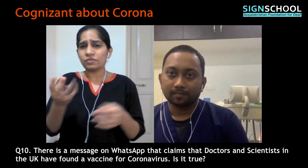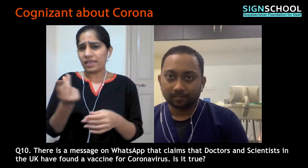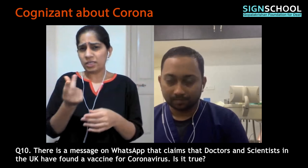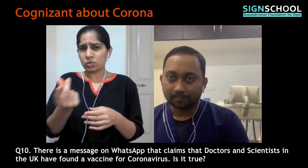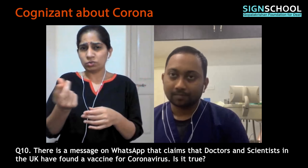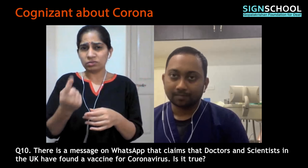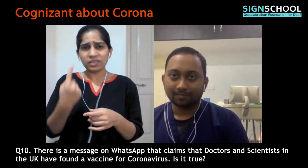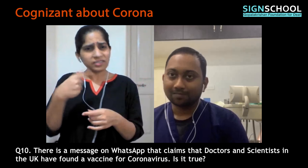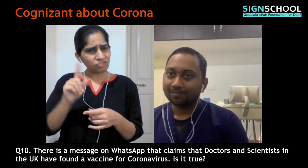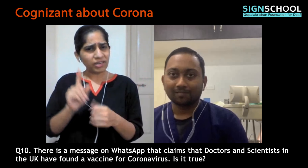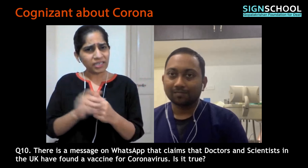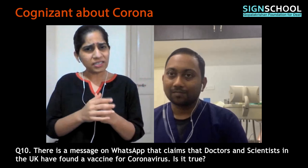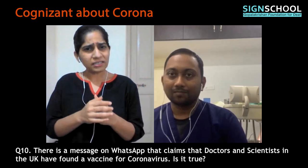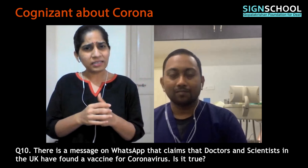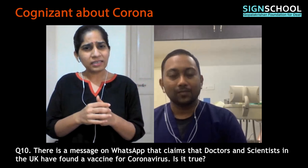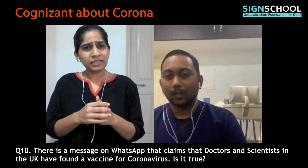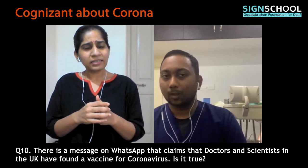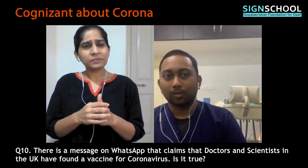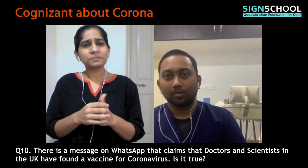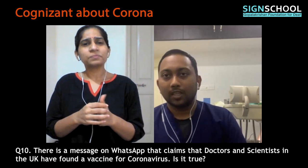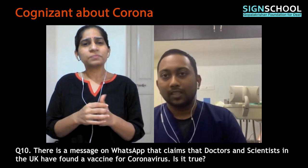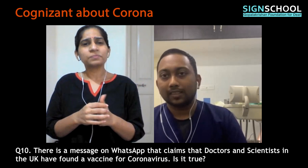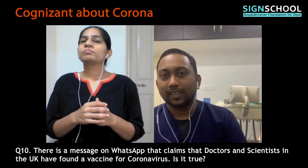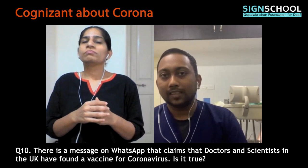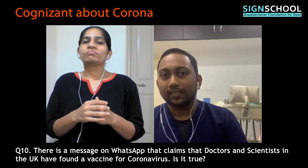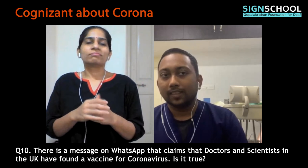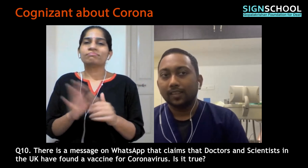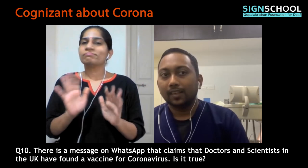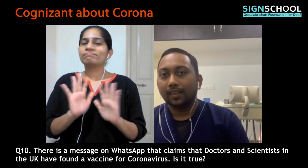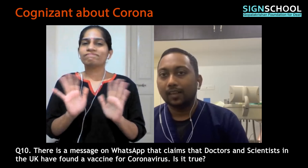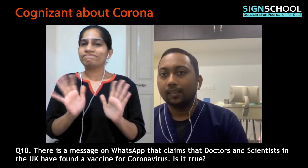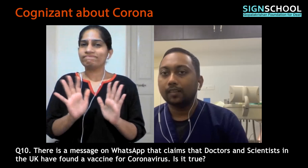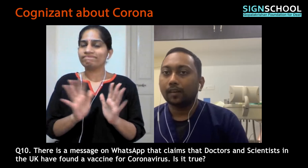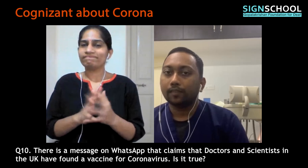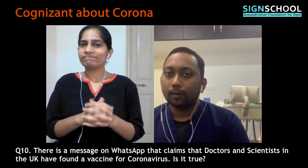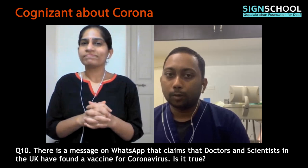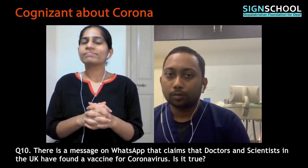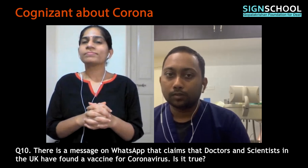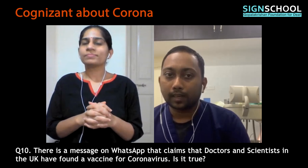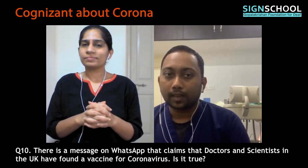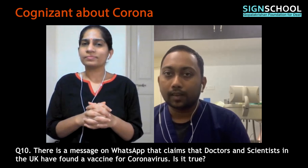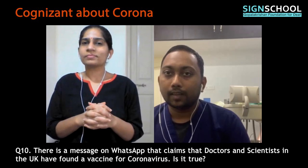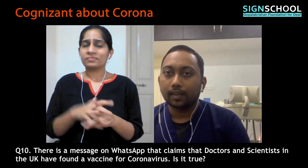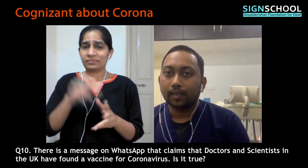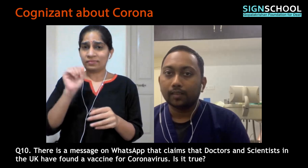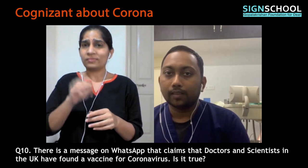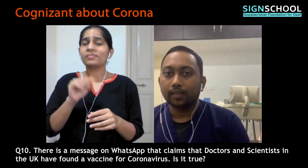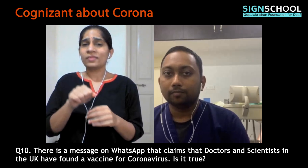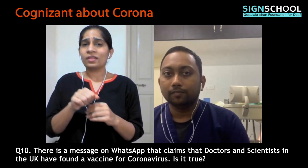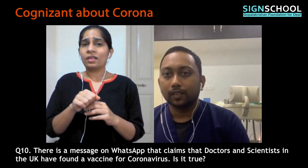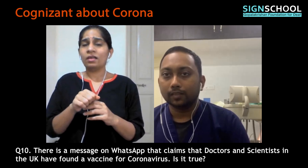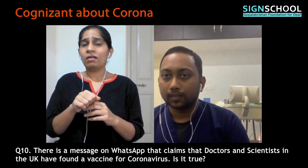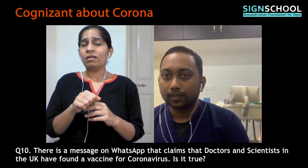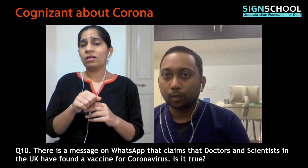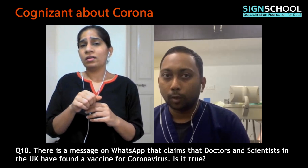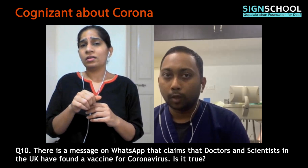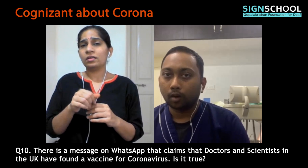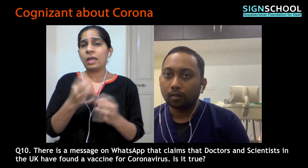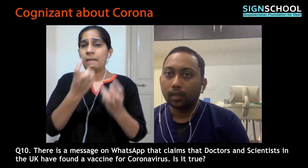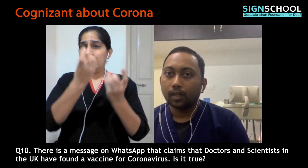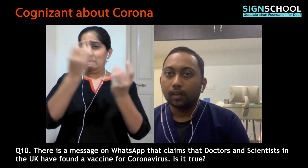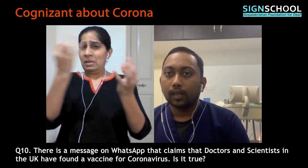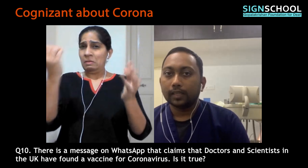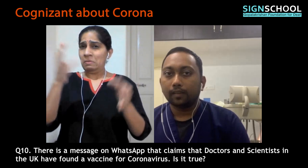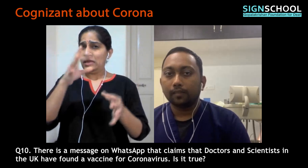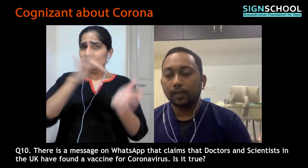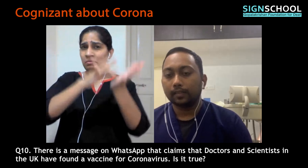given out very soon. Is that right? No. The thing is, of course, there are researches going